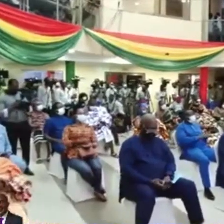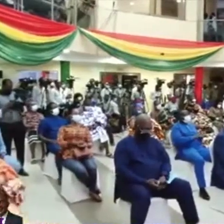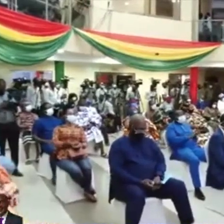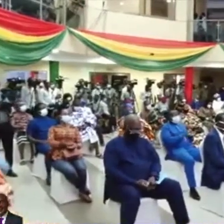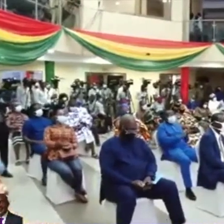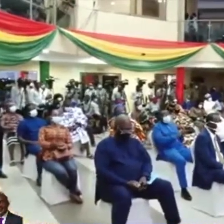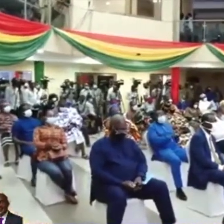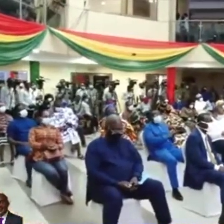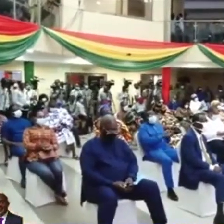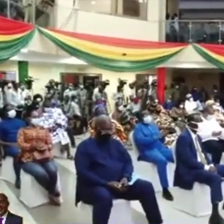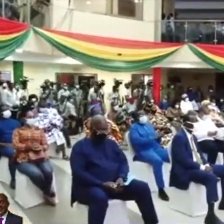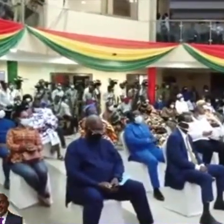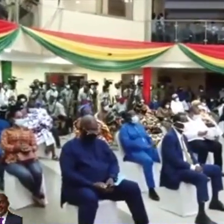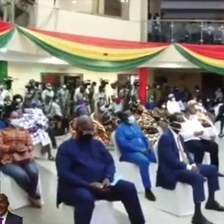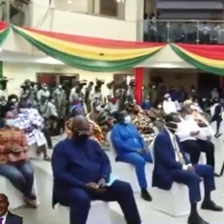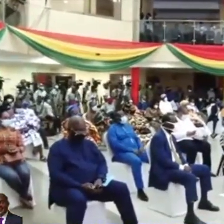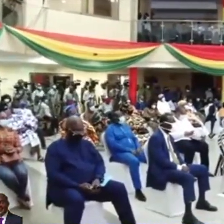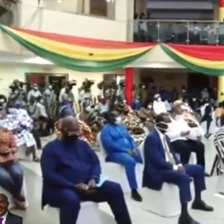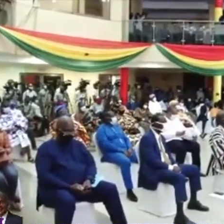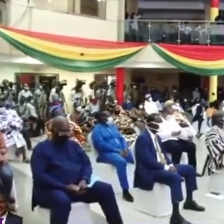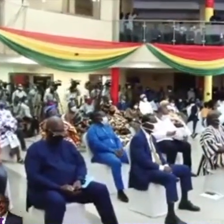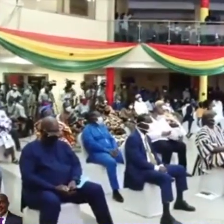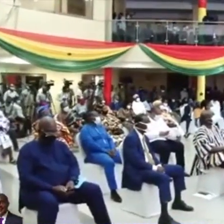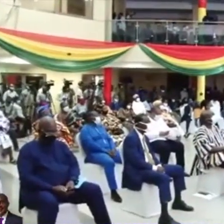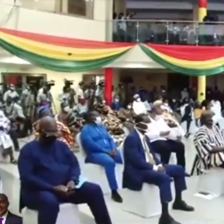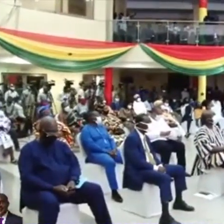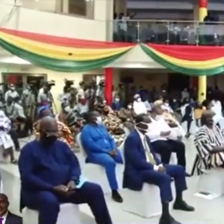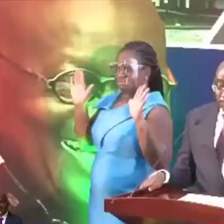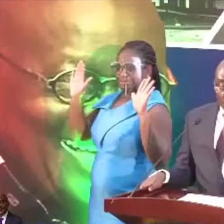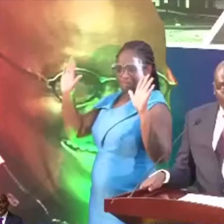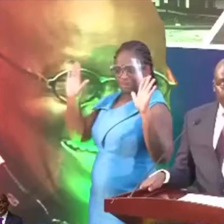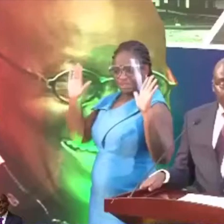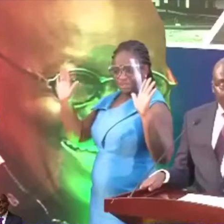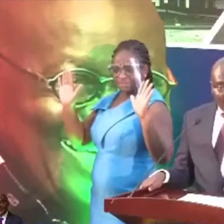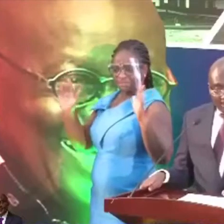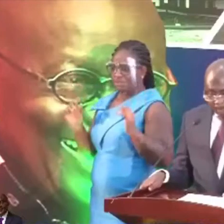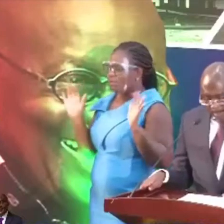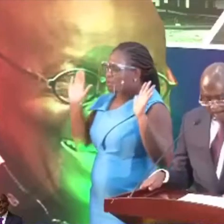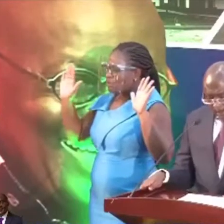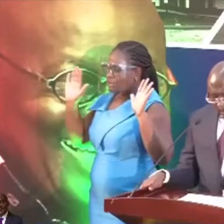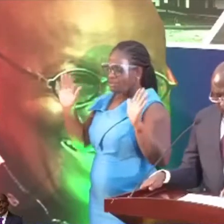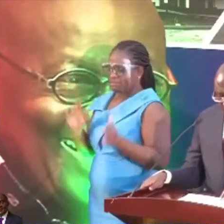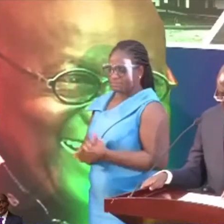856,000 people. This is quite remarkable. Quite remarkable.